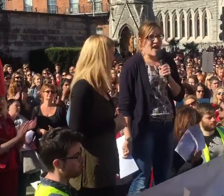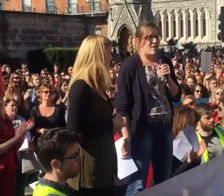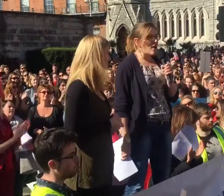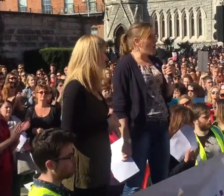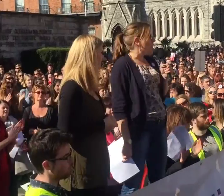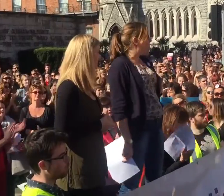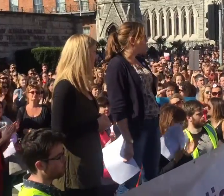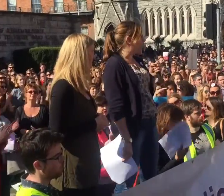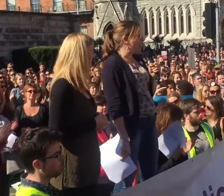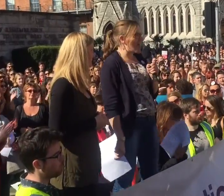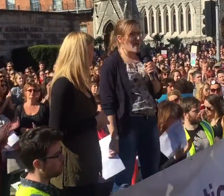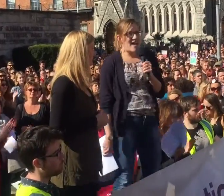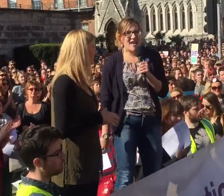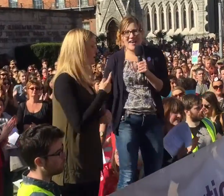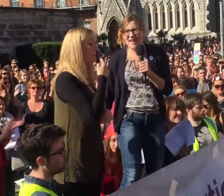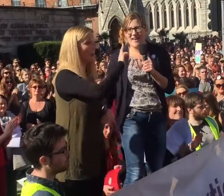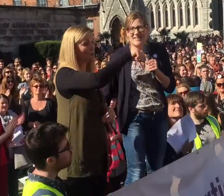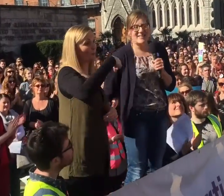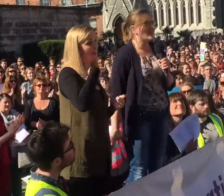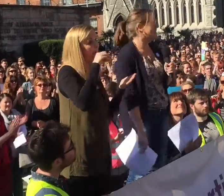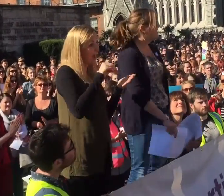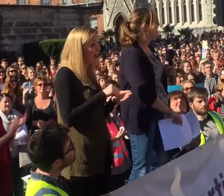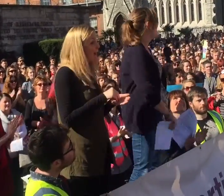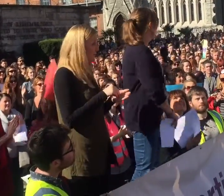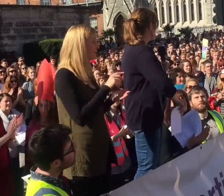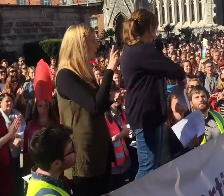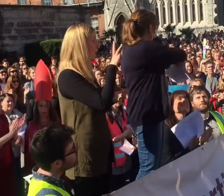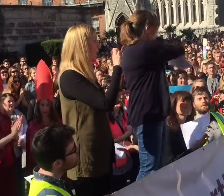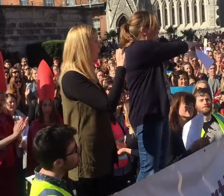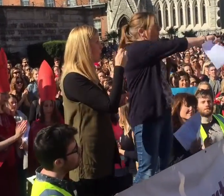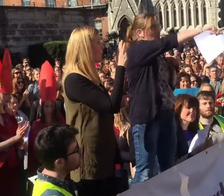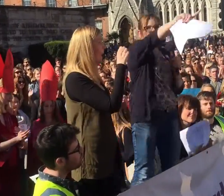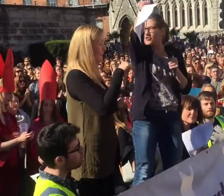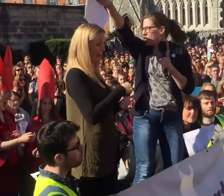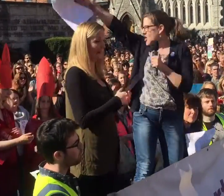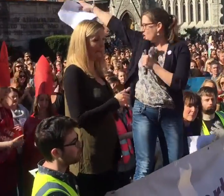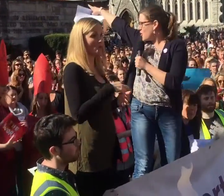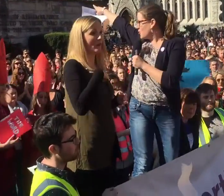But we have a lesson.